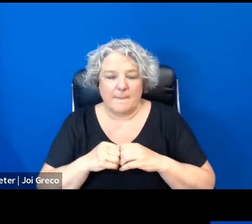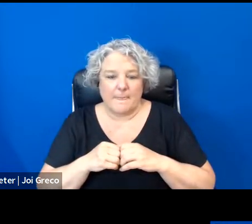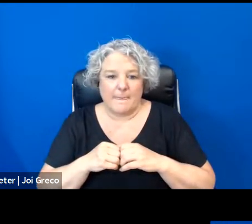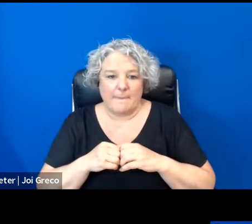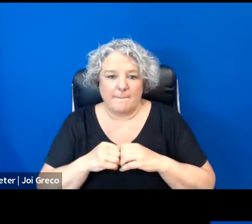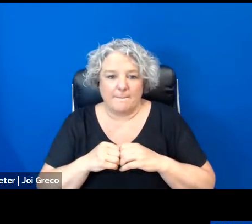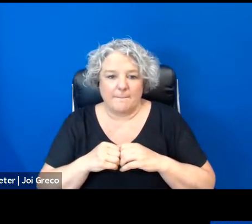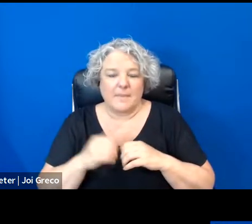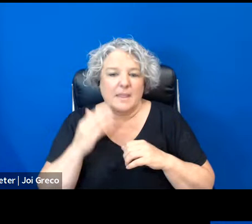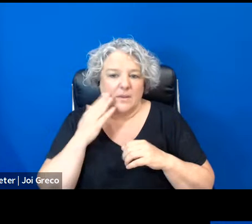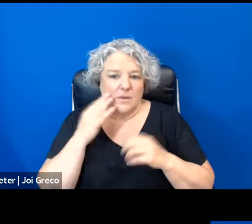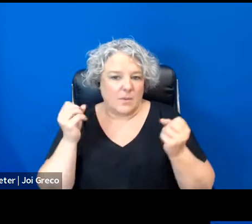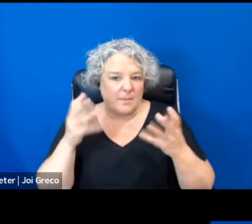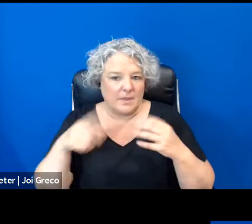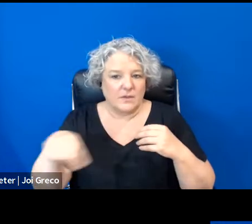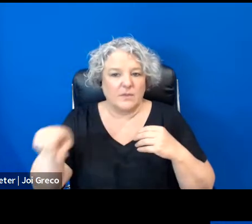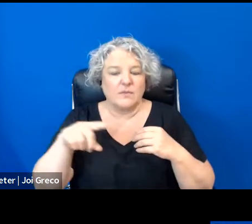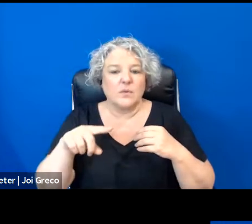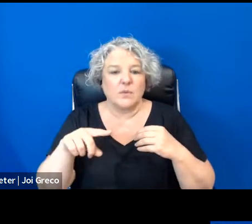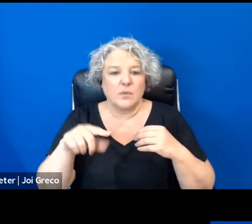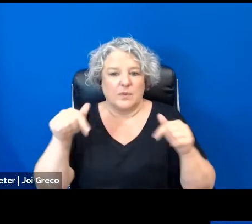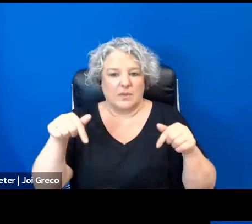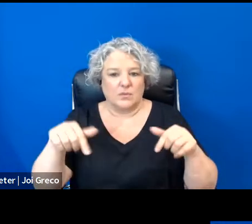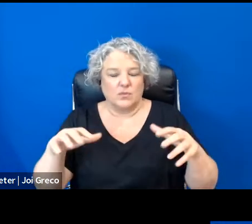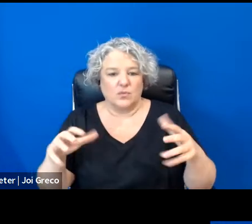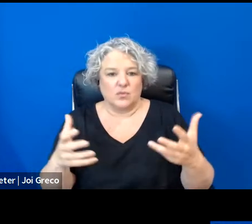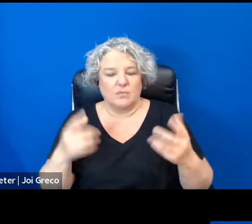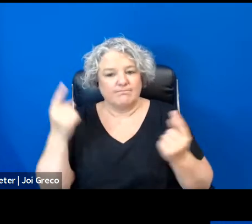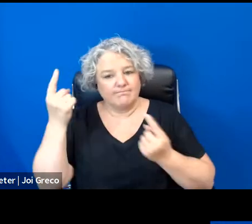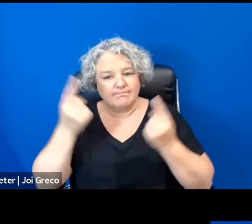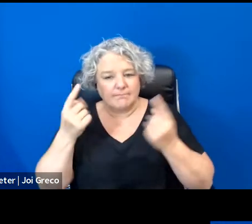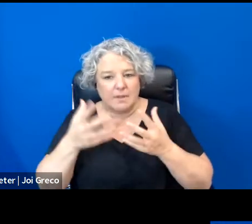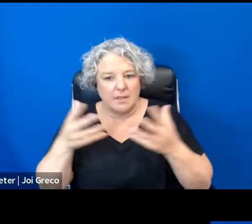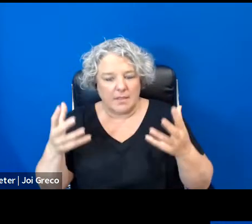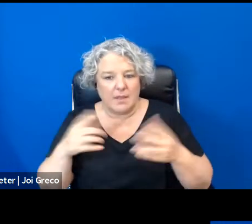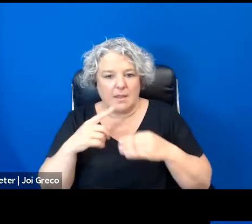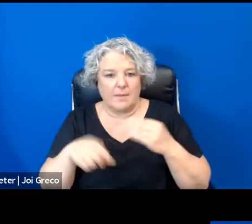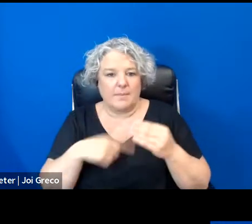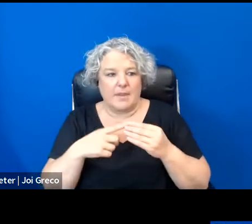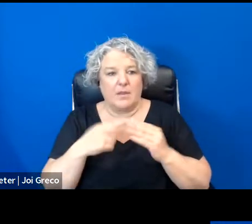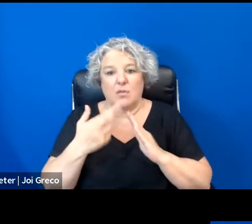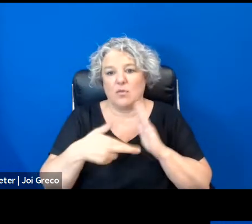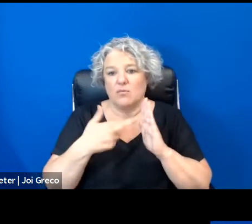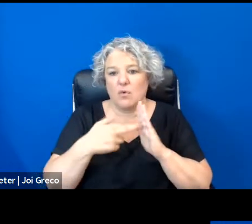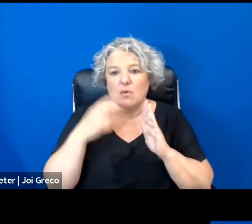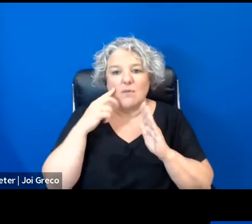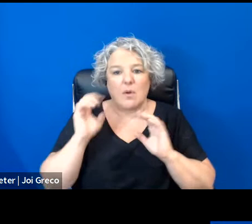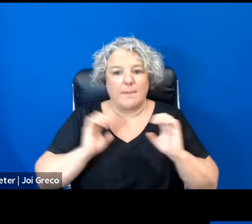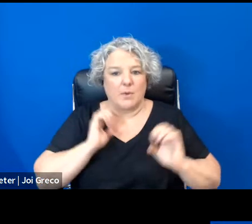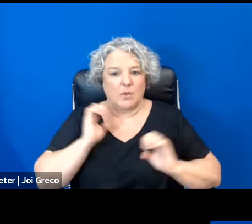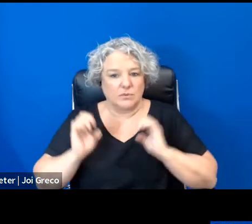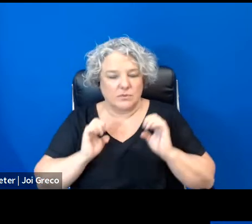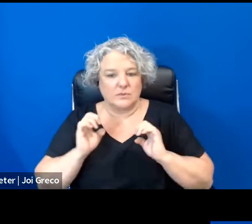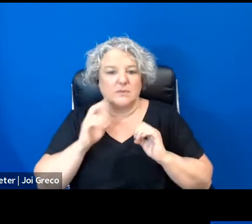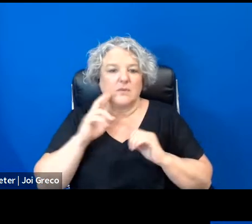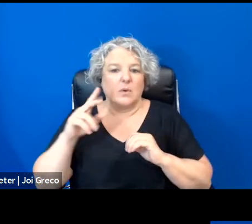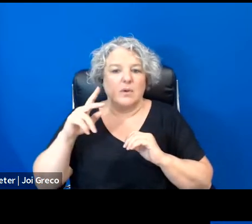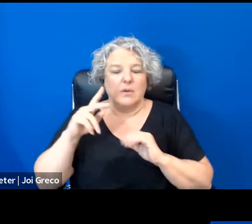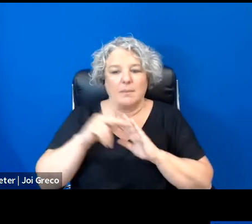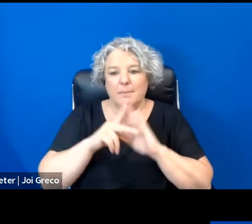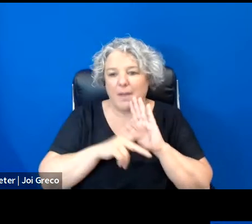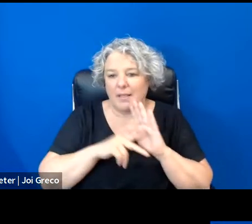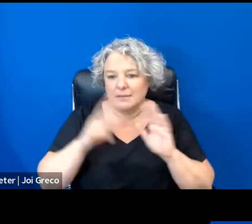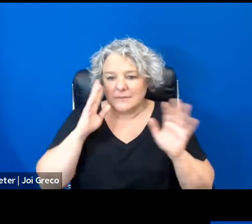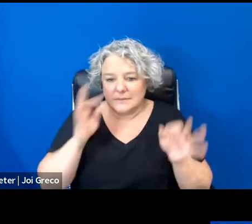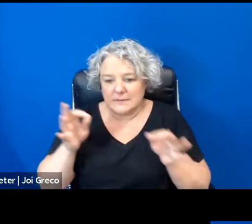I know many of you in this group have been thinking a lot about the role of emotion in policy decision-making